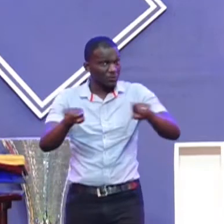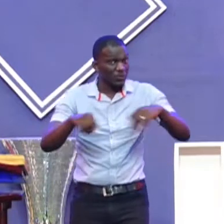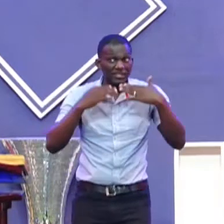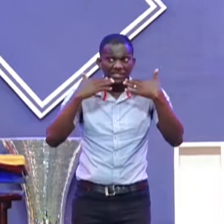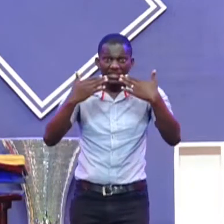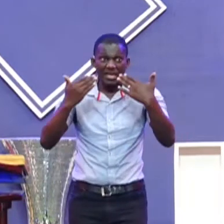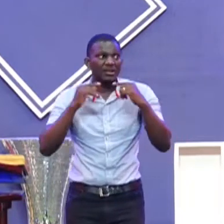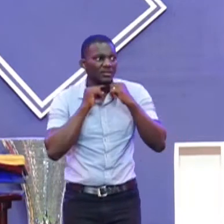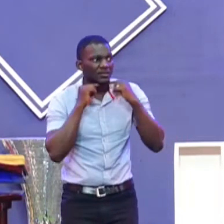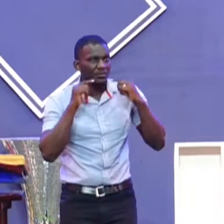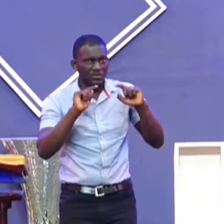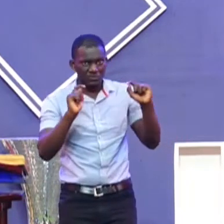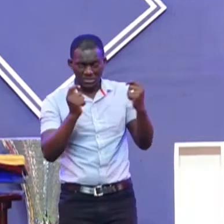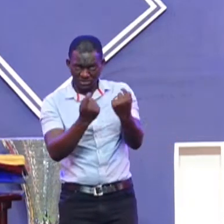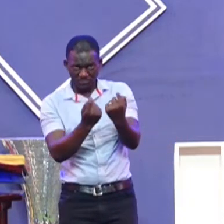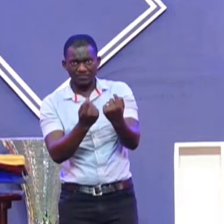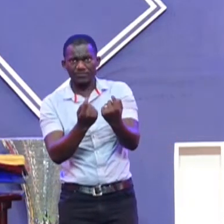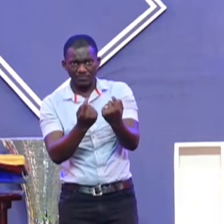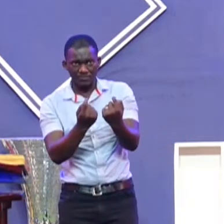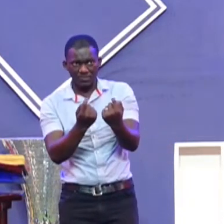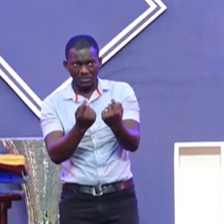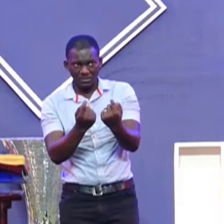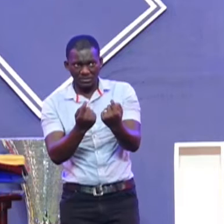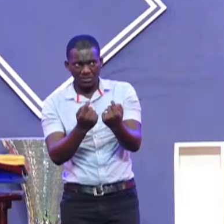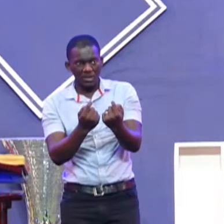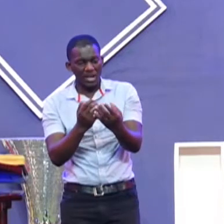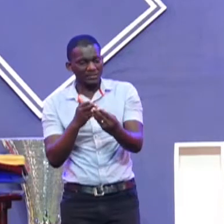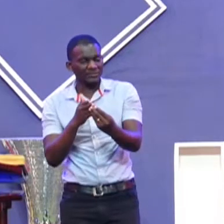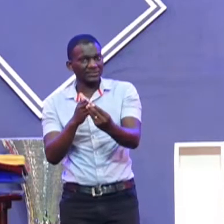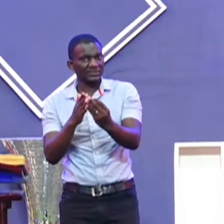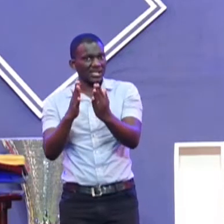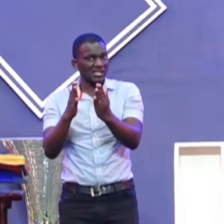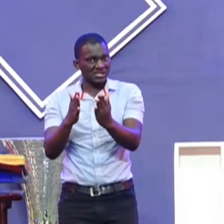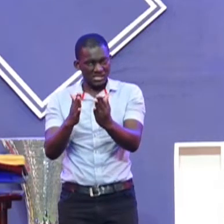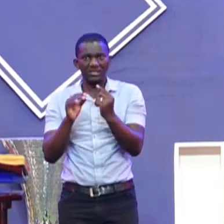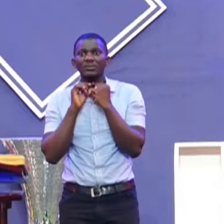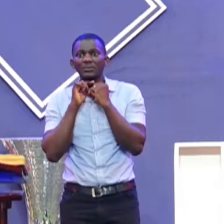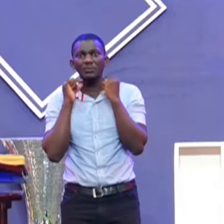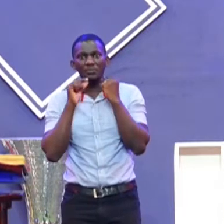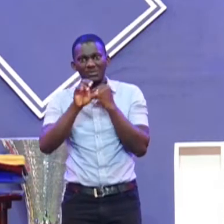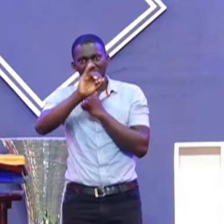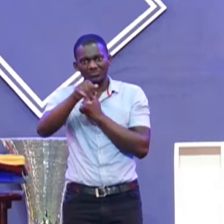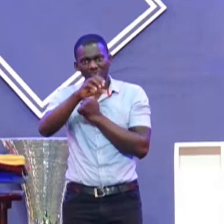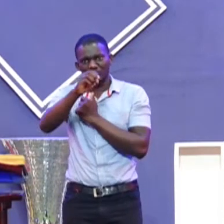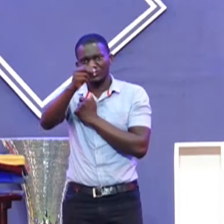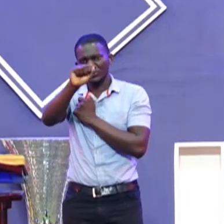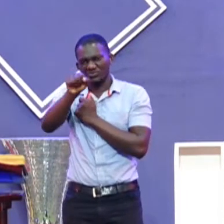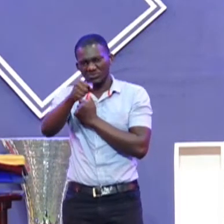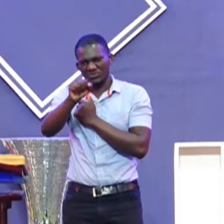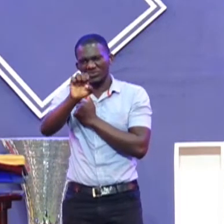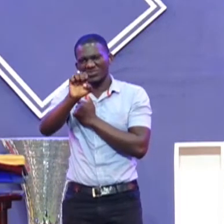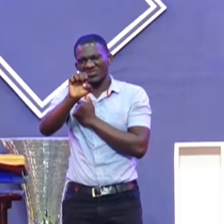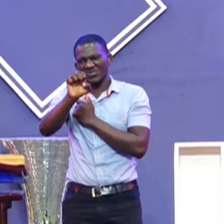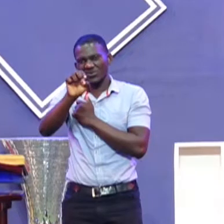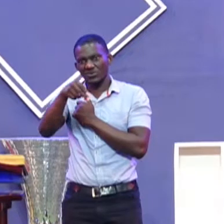We thank the pastoral team. Kulemberwa pastor wa Formulonji, Dr. Joseph Serumaga. That is headed by our good